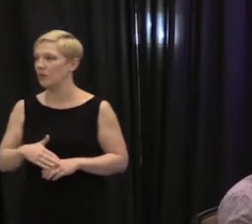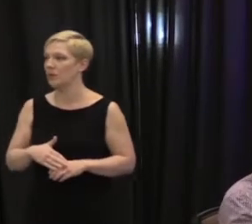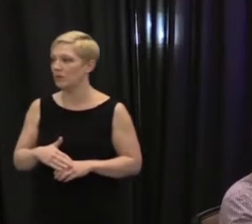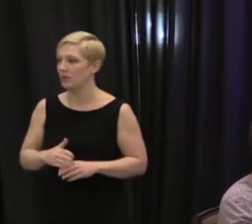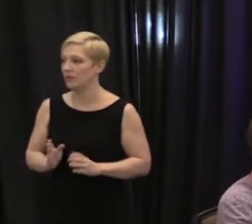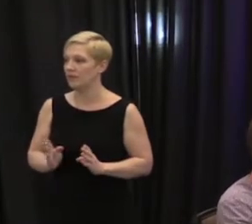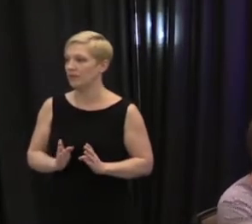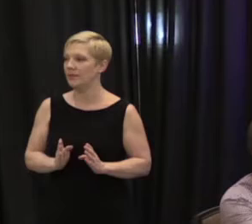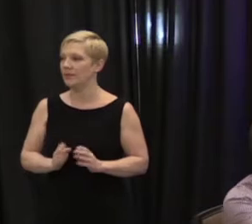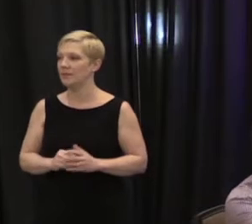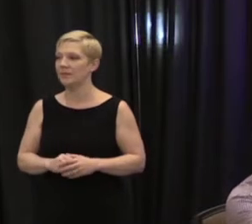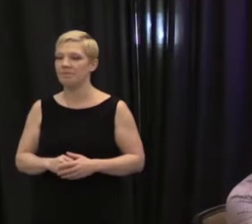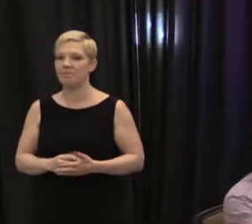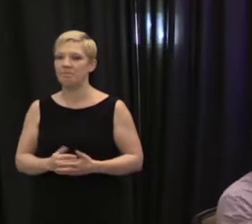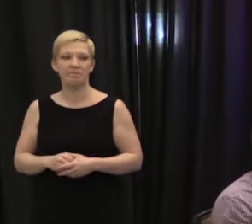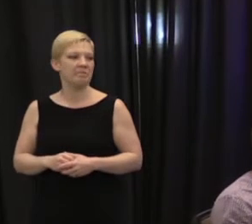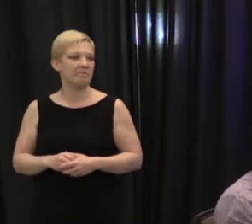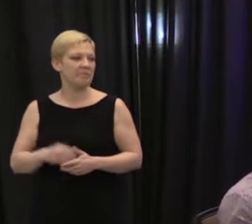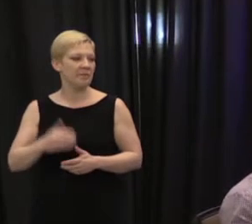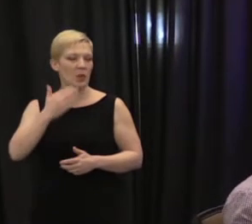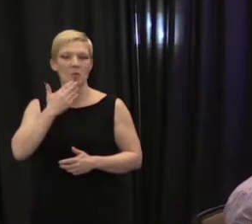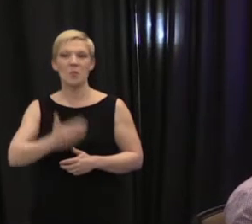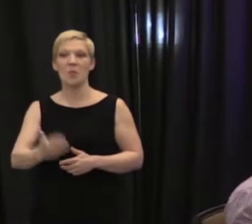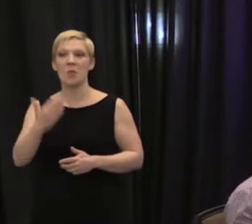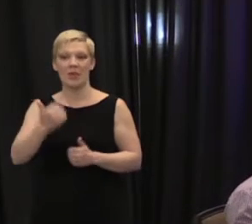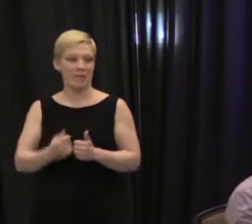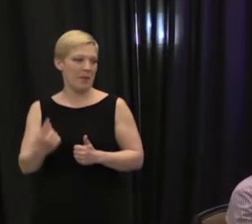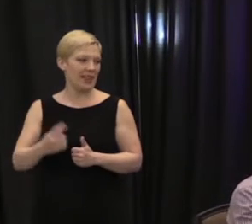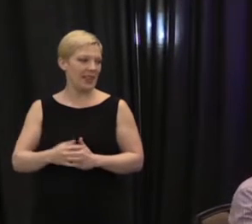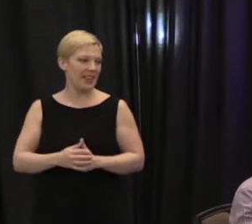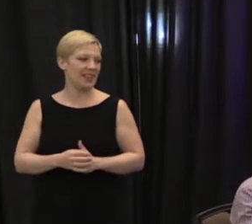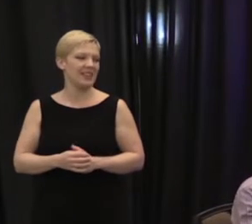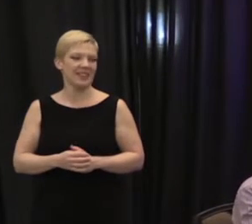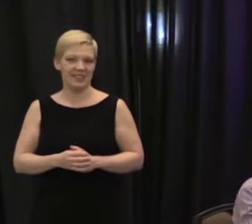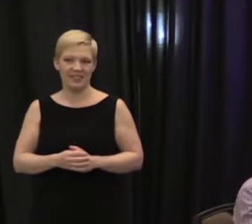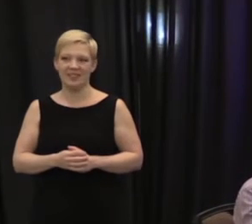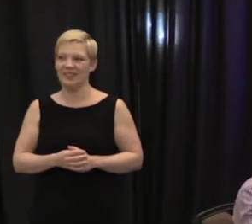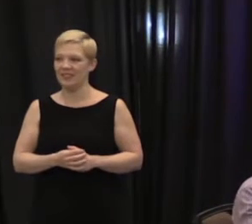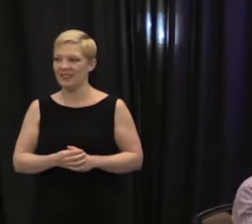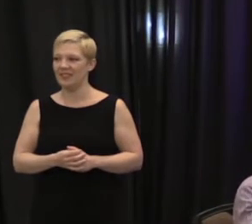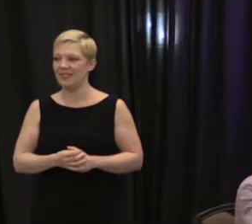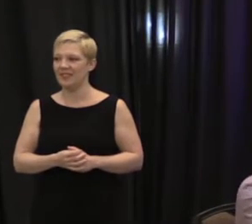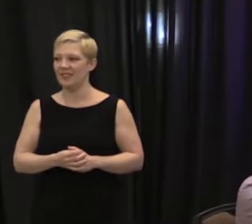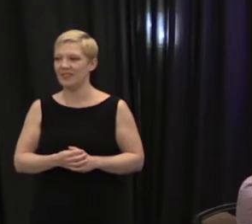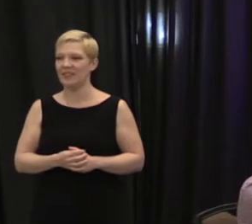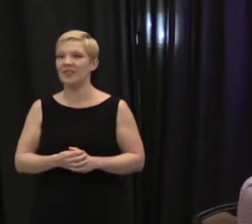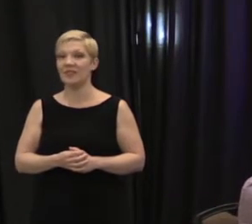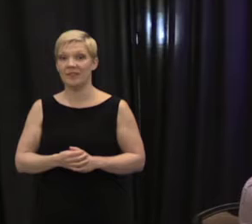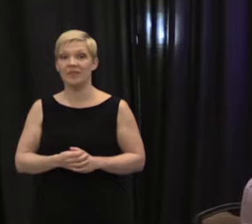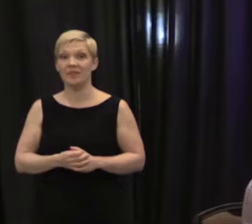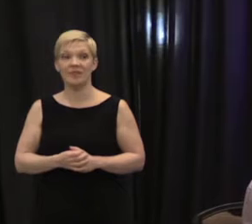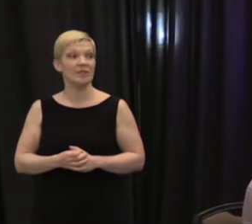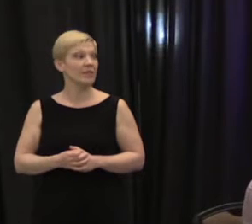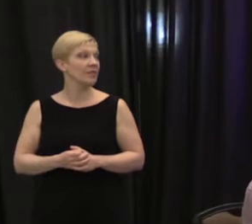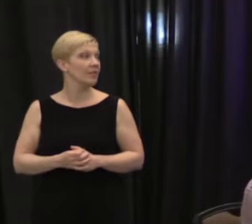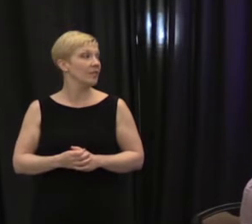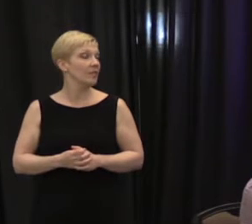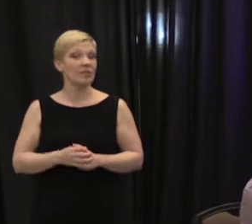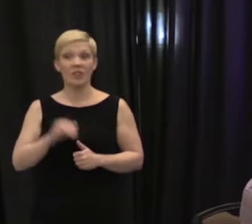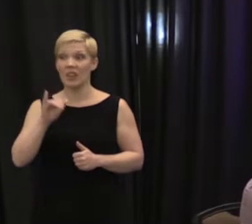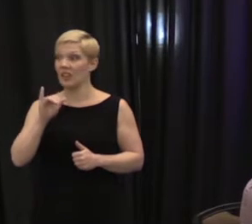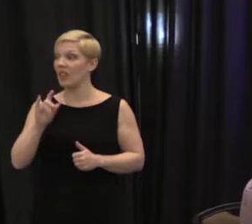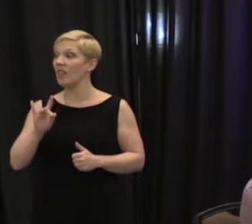Okay. Good morning, everybody. Good morning. Did that come through a